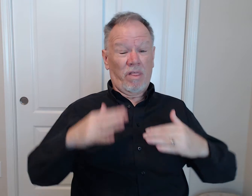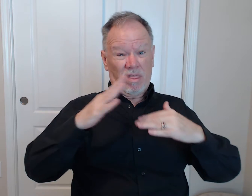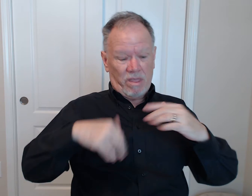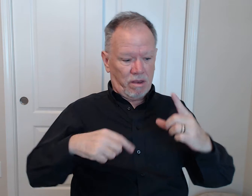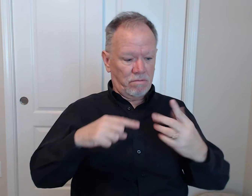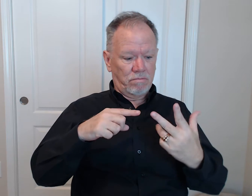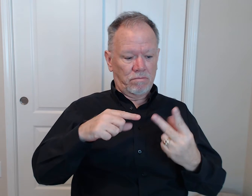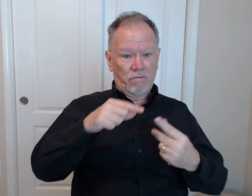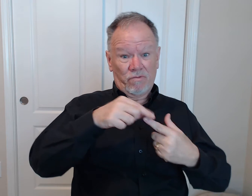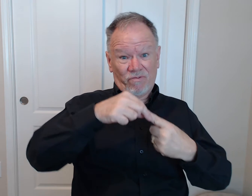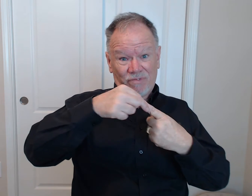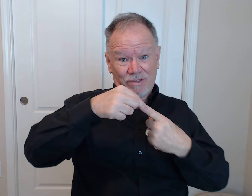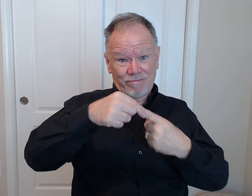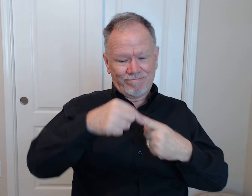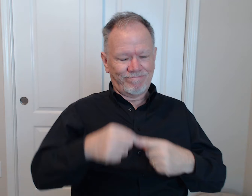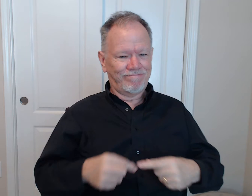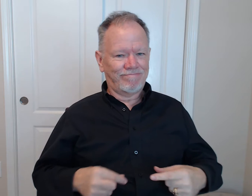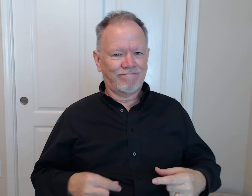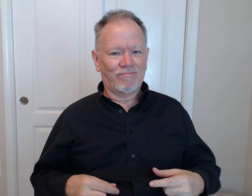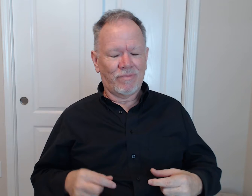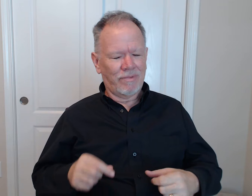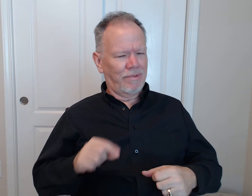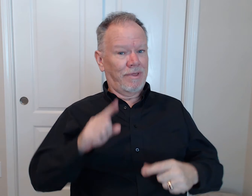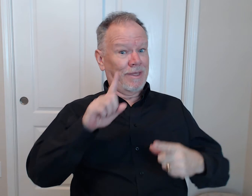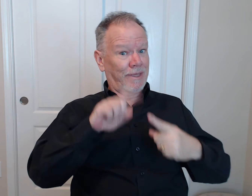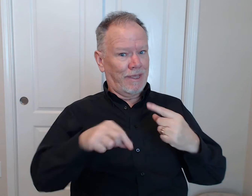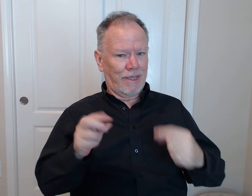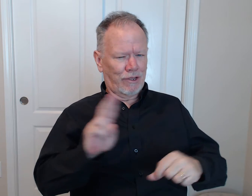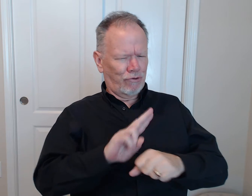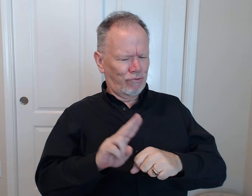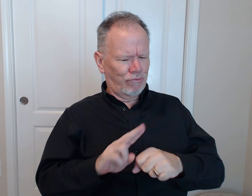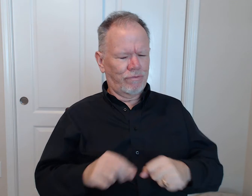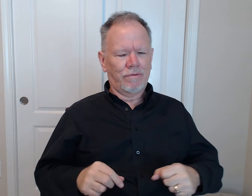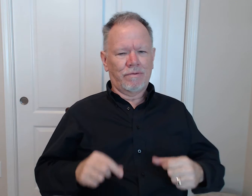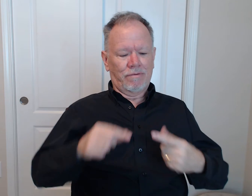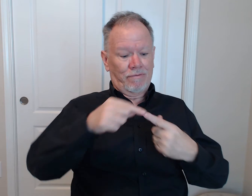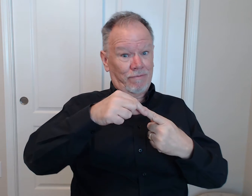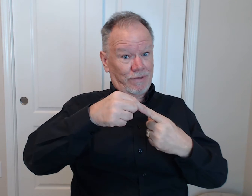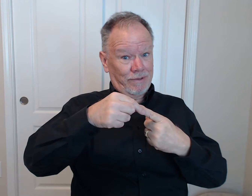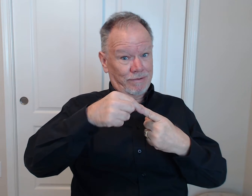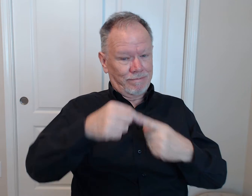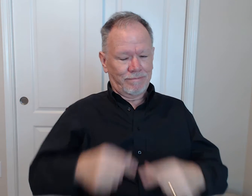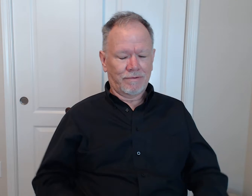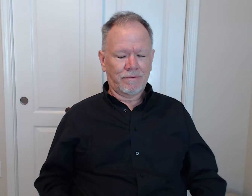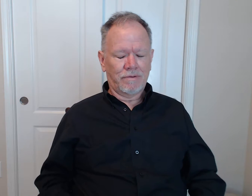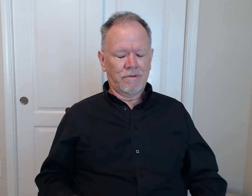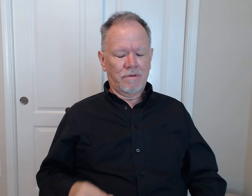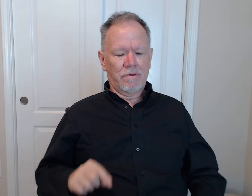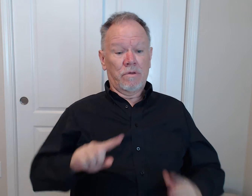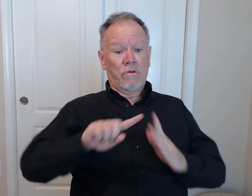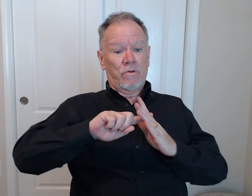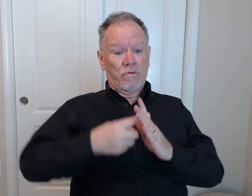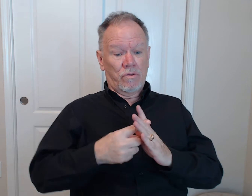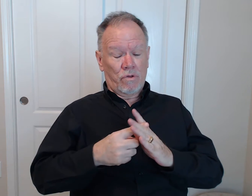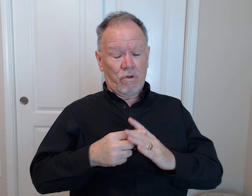But I'm going to ignore the phone because you're more important. So, okay, let's start at the 5. So we start at the 5,